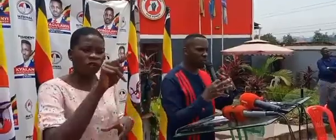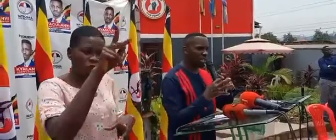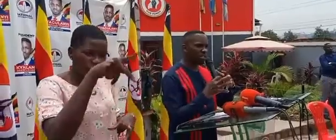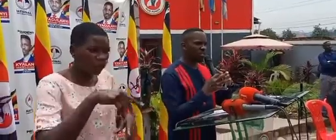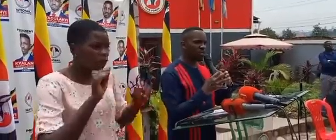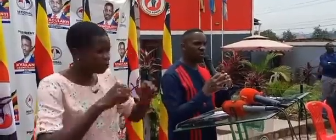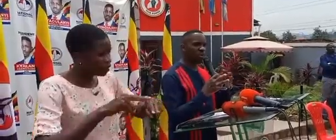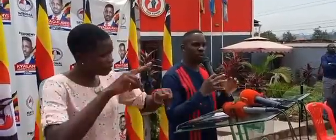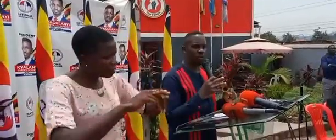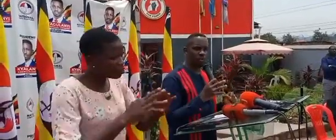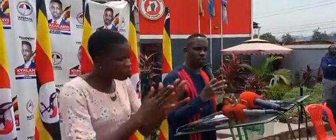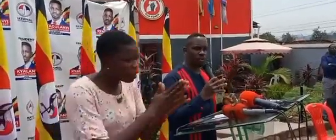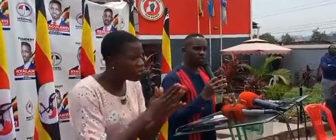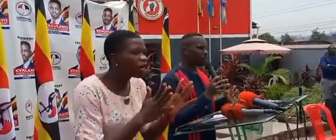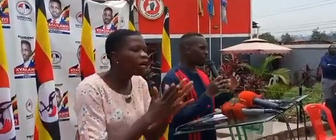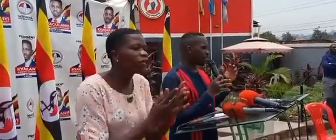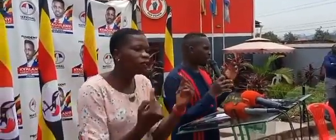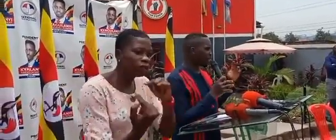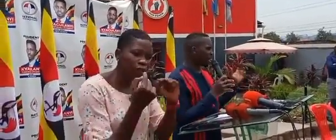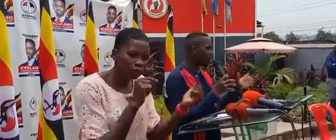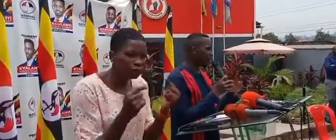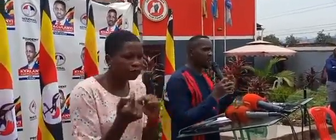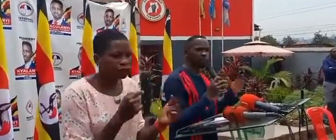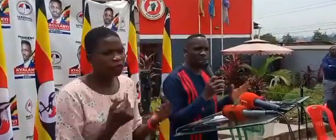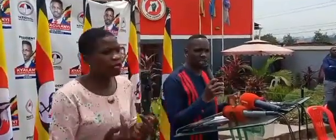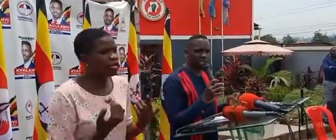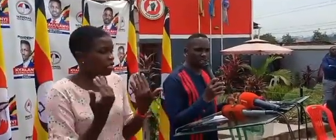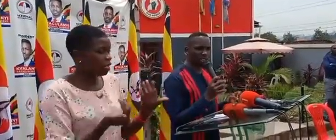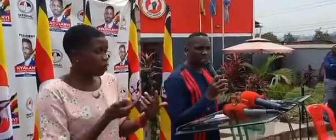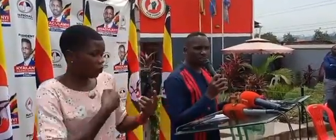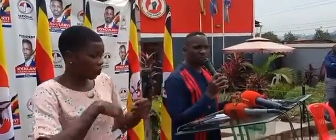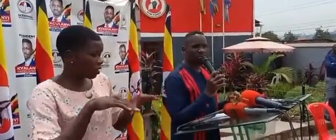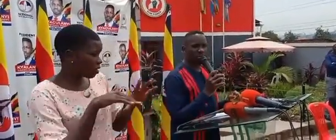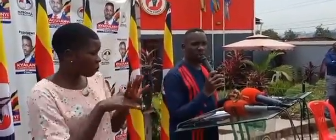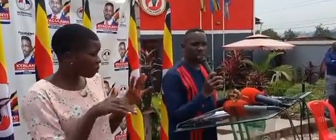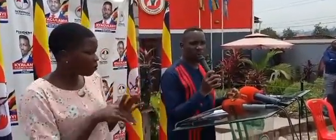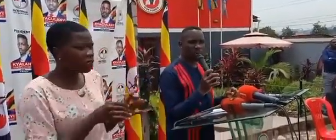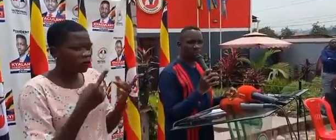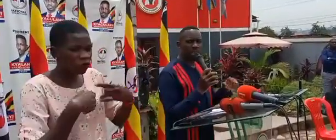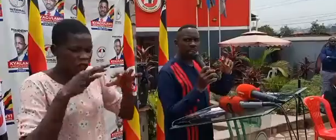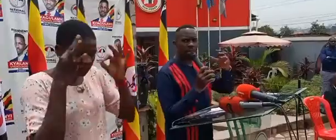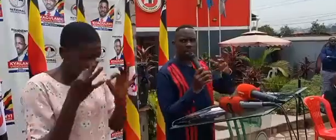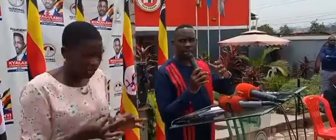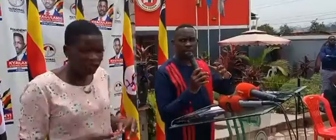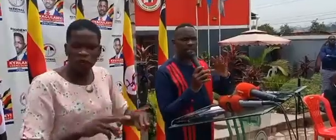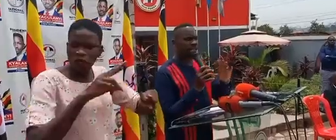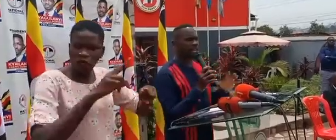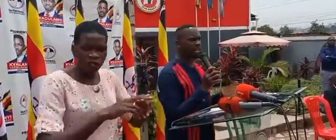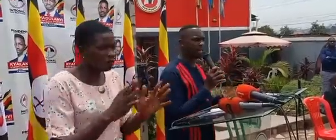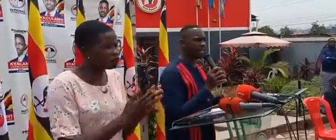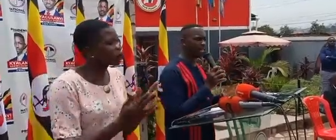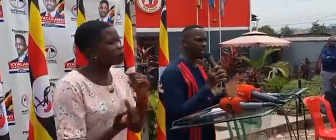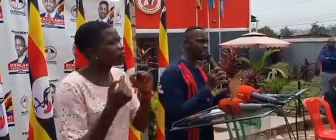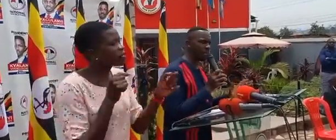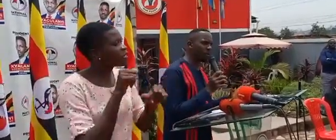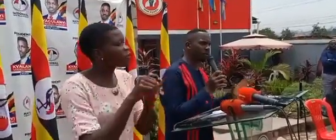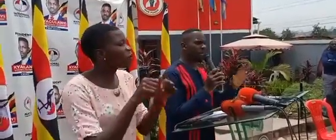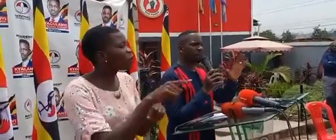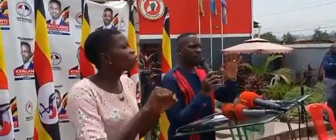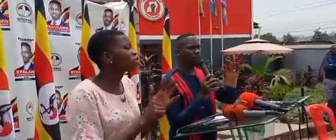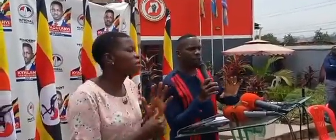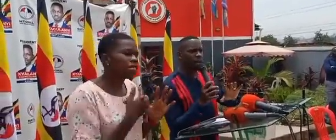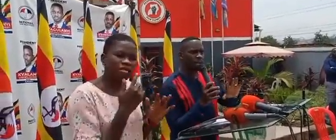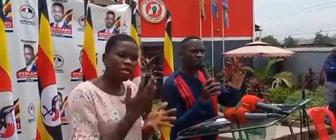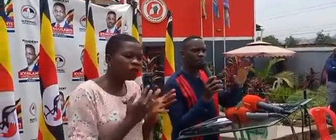tuino kubela United, tuino kubela umu. So, nga babaka tukanyiza, kusongeno. Ila everybody meeting na nanti kati ataba